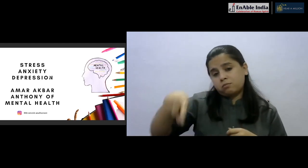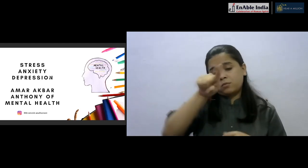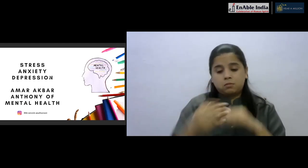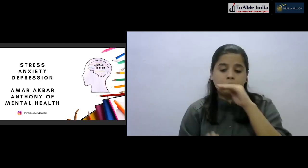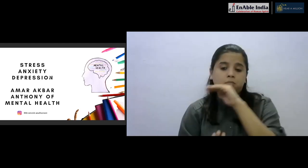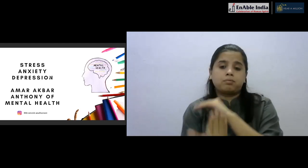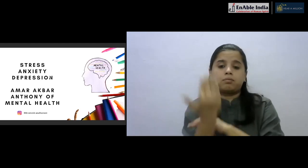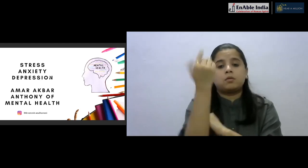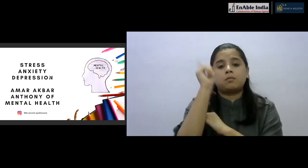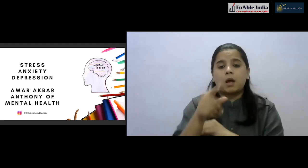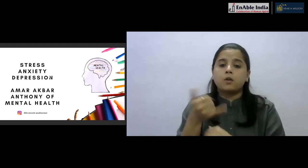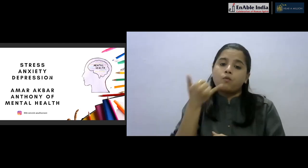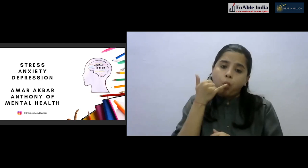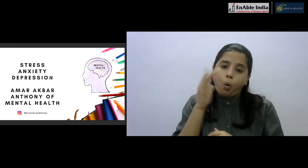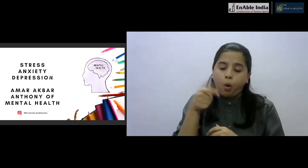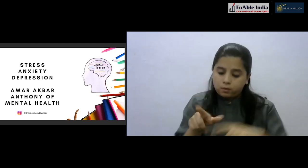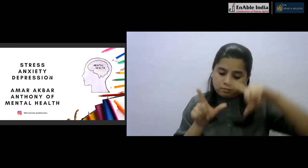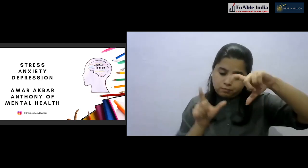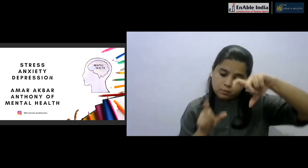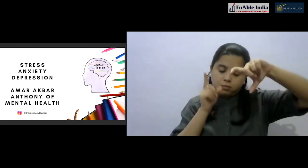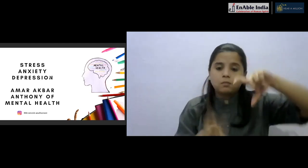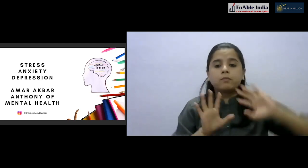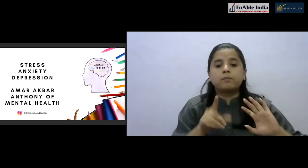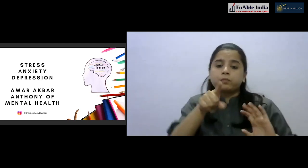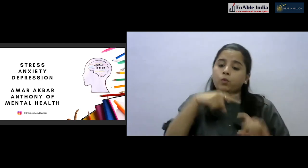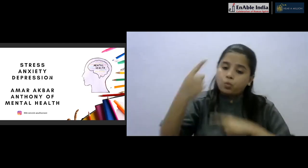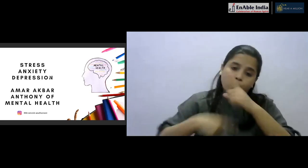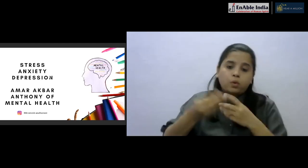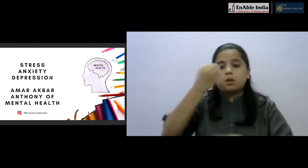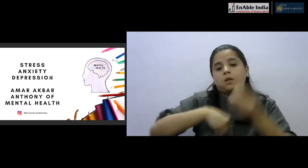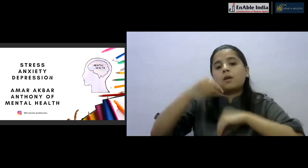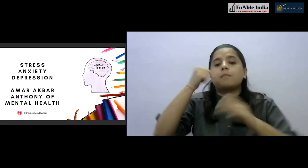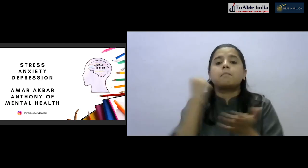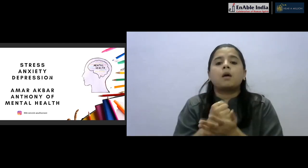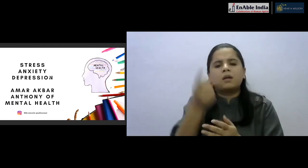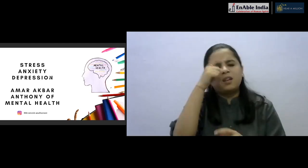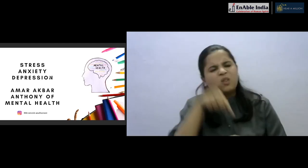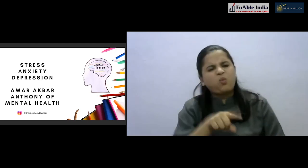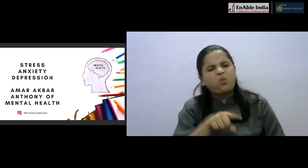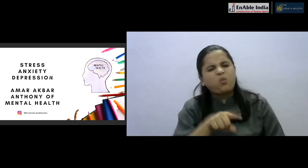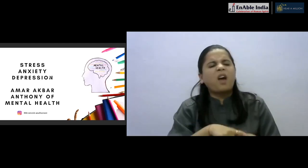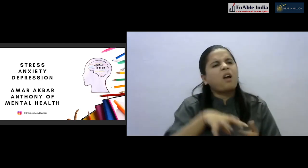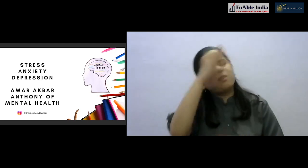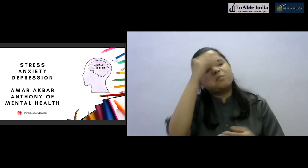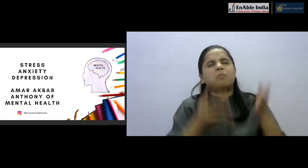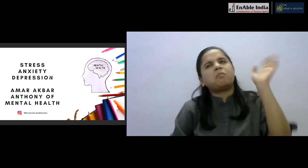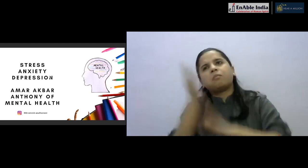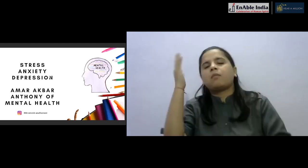or you'll put it on your phone, and you will make sure that you are consuming those things on daily basis. Okay. So